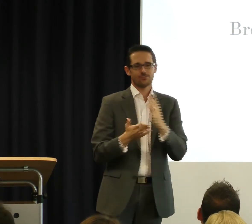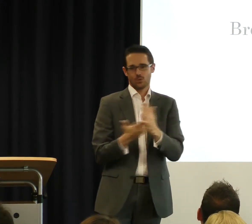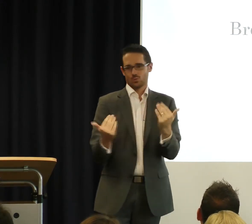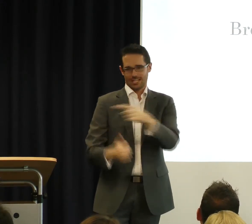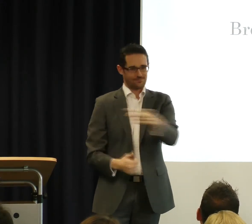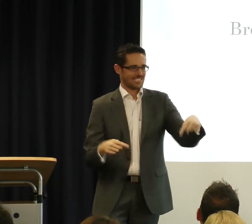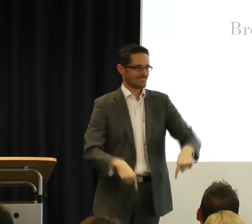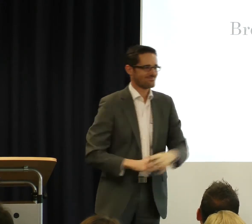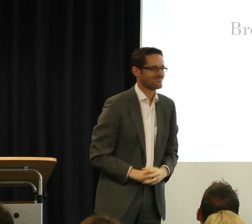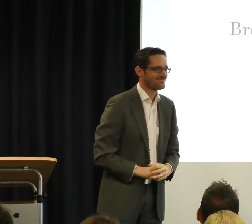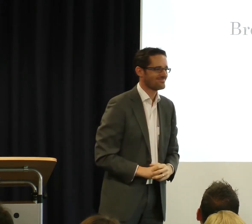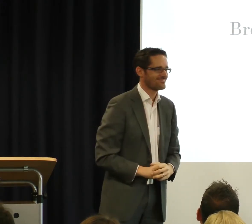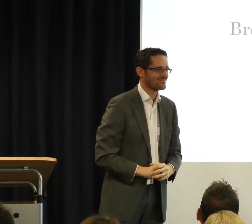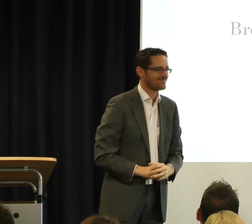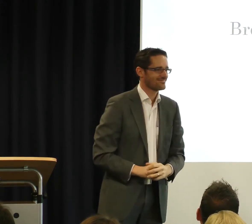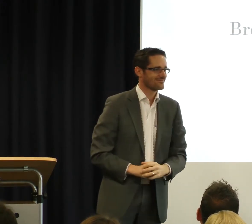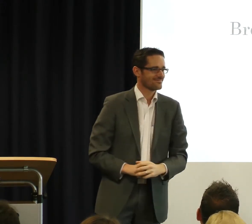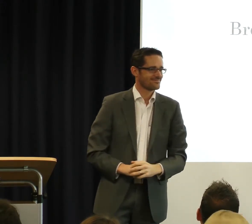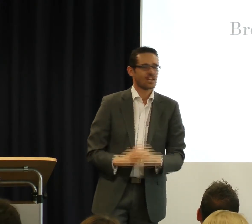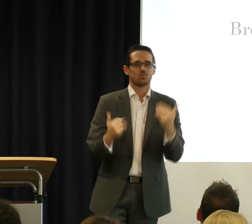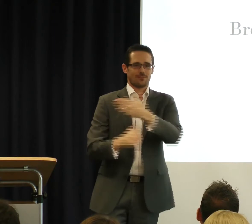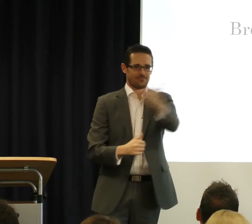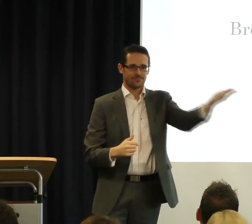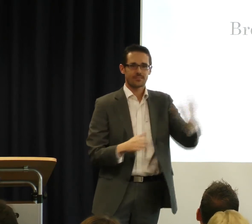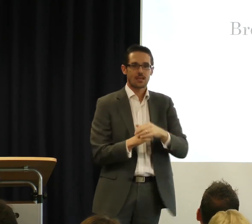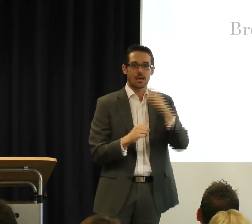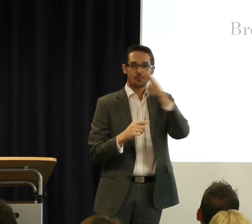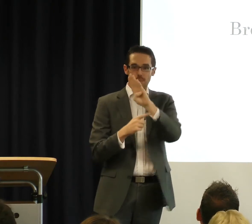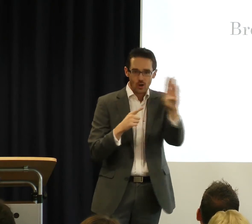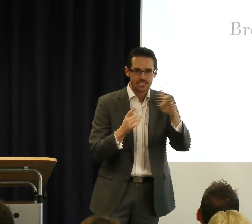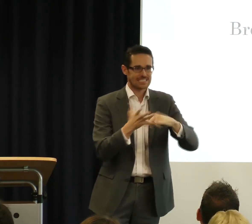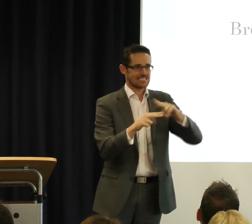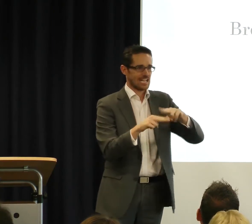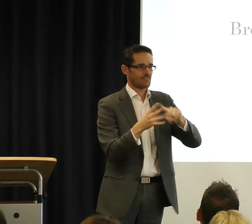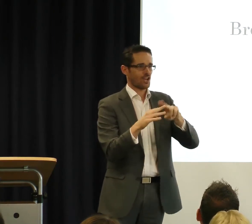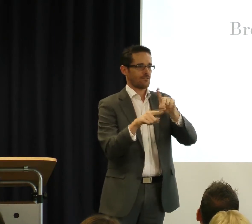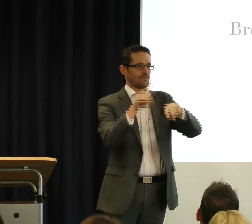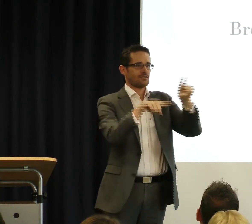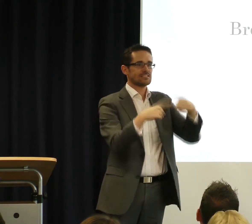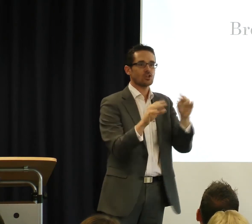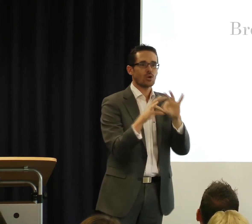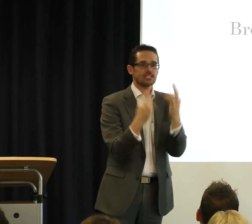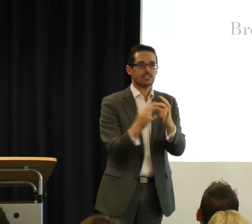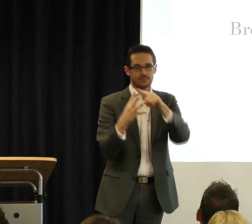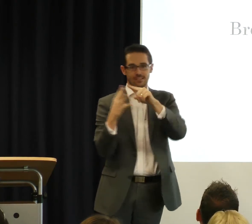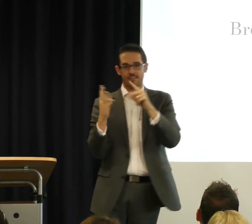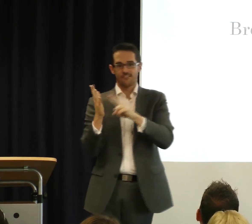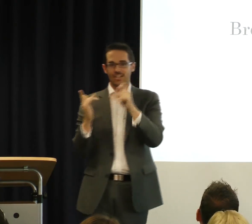today, but we warmly welcome all of the Lovett family here. Ladies and gentlemen, board, staff